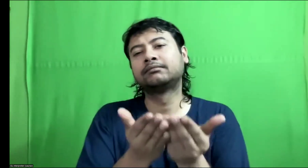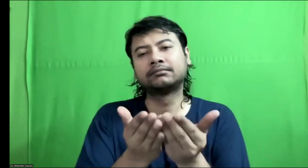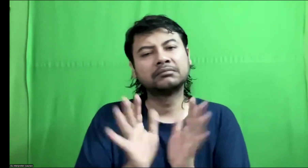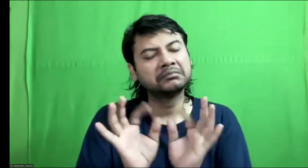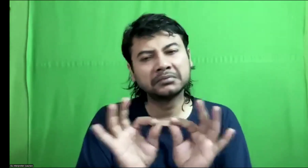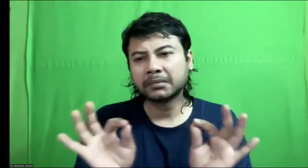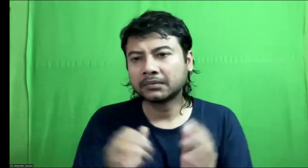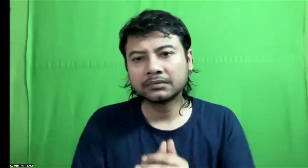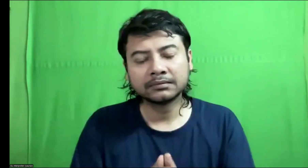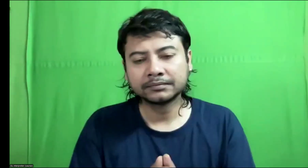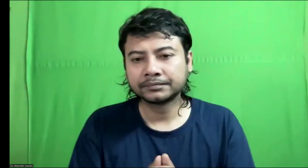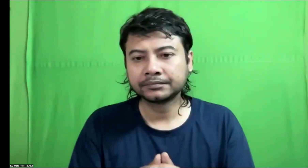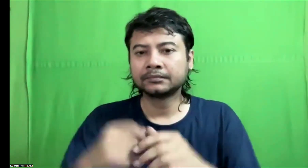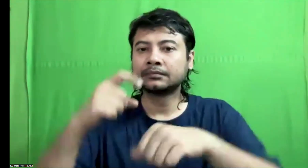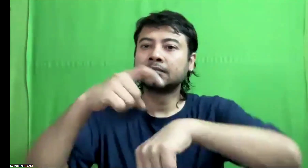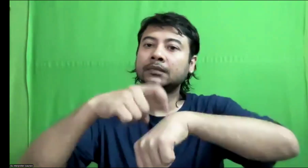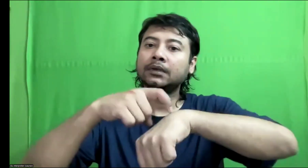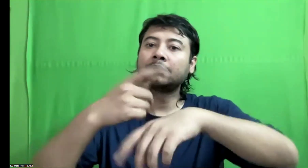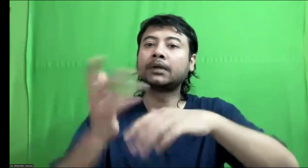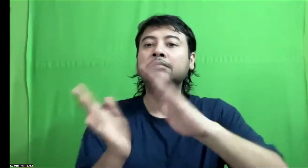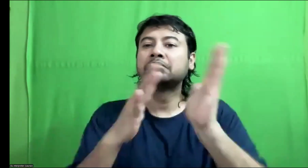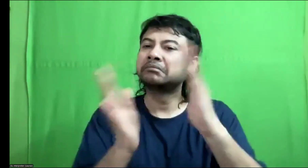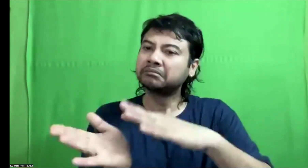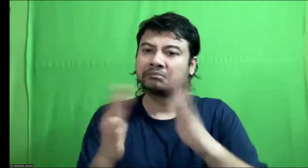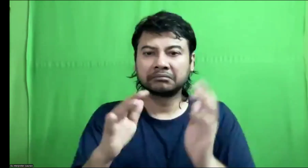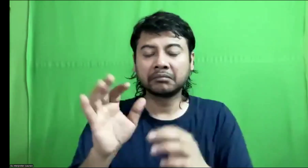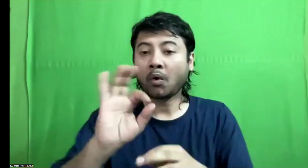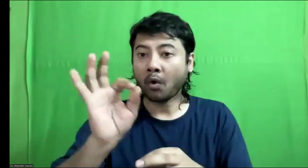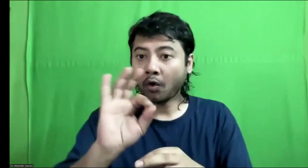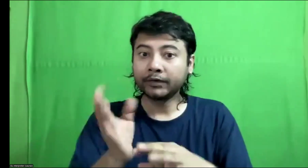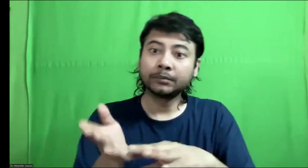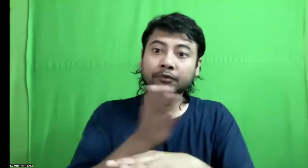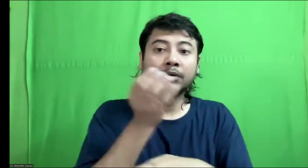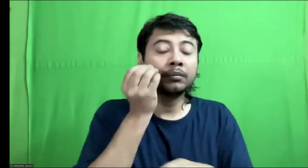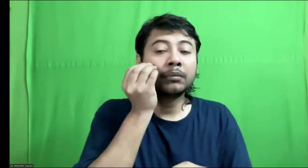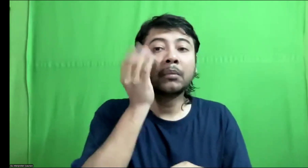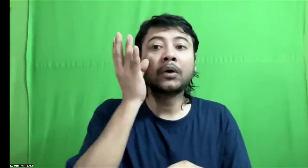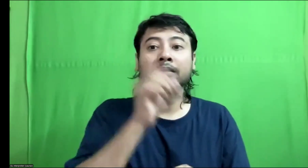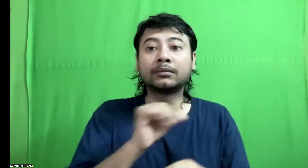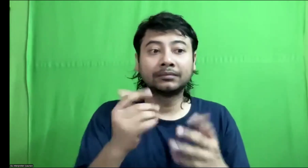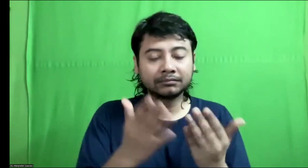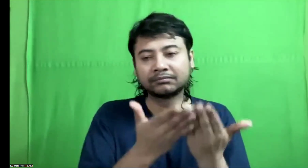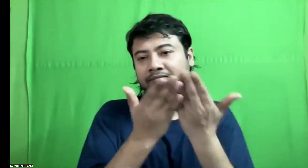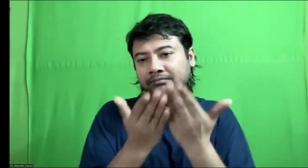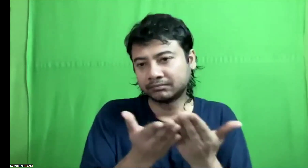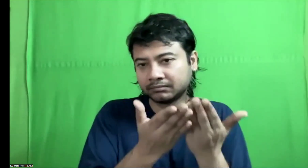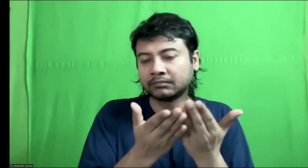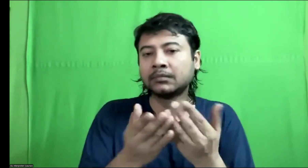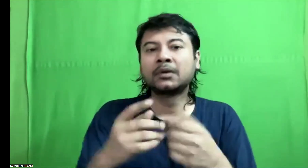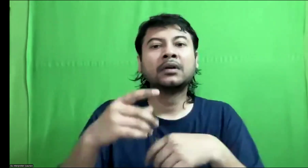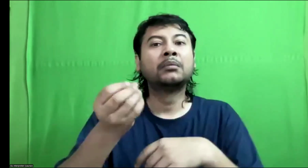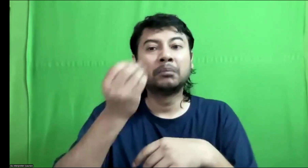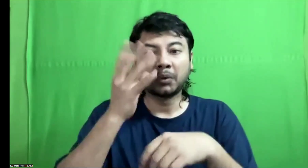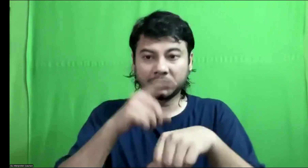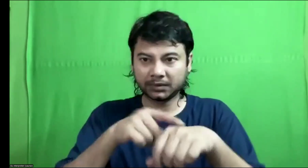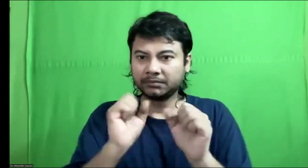morning also before you go to office. You can do that also. And if you don't get time in the morning, you can simply do it in the